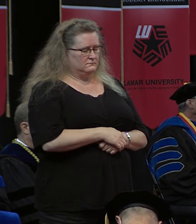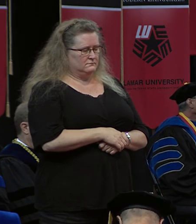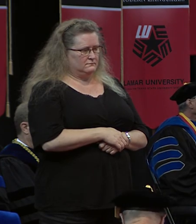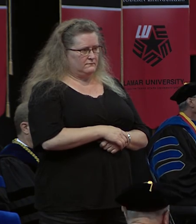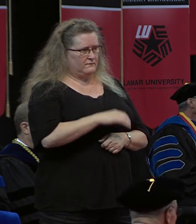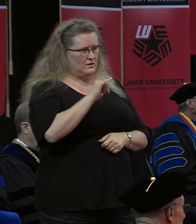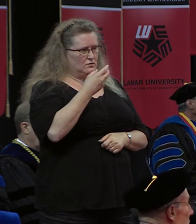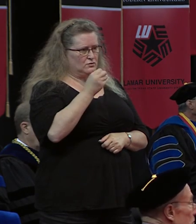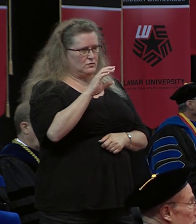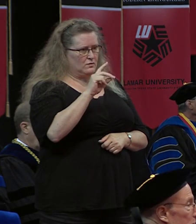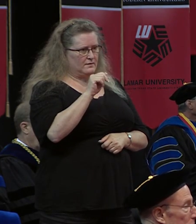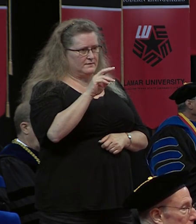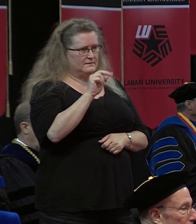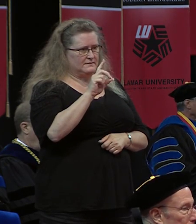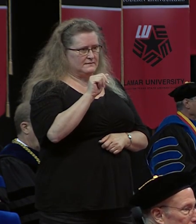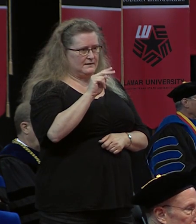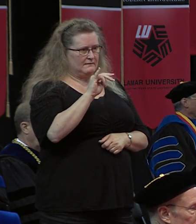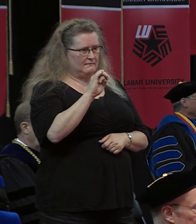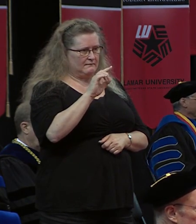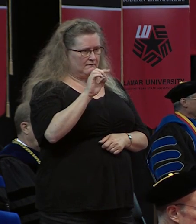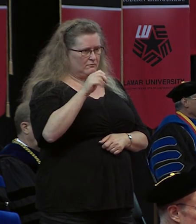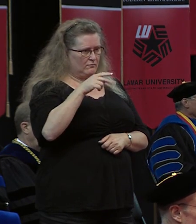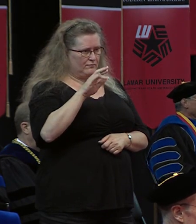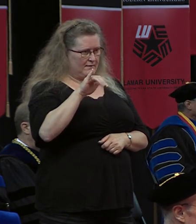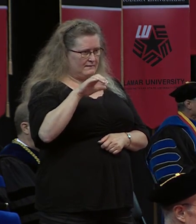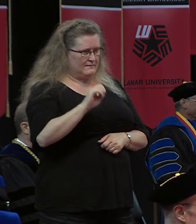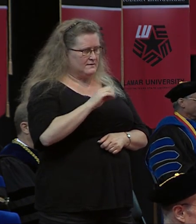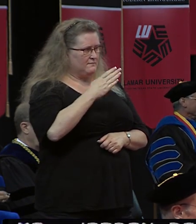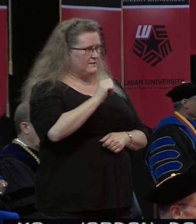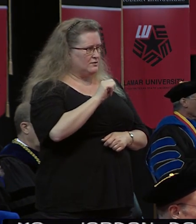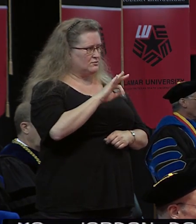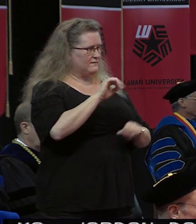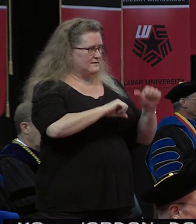Ms. Jordan Danielle Price, Bachelor of Science in Biology.